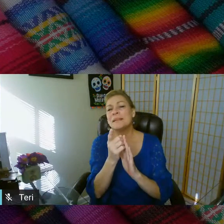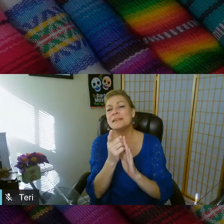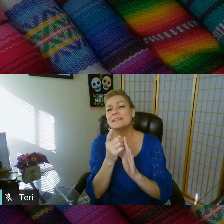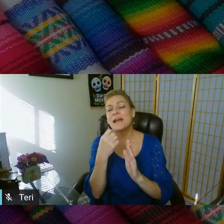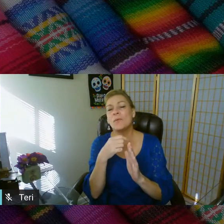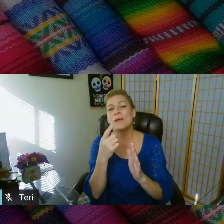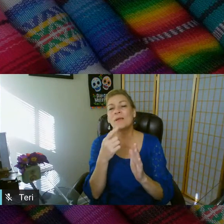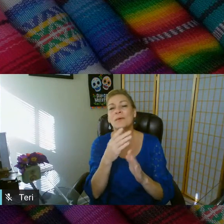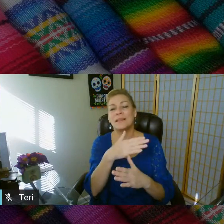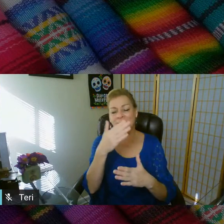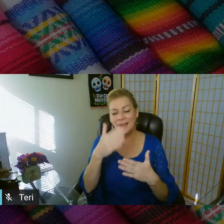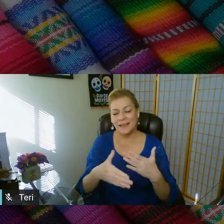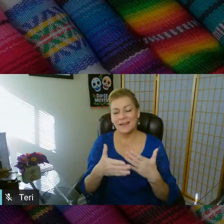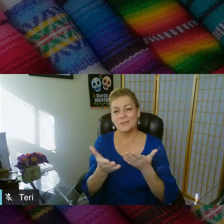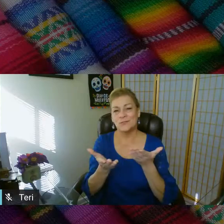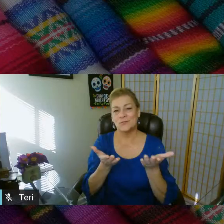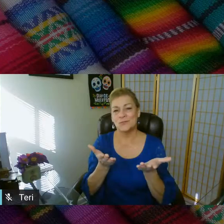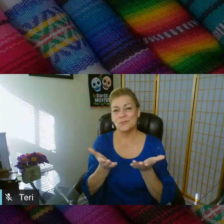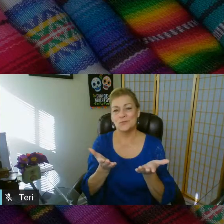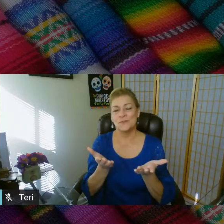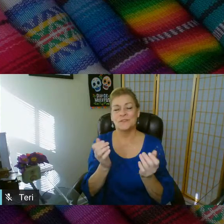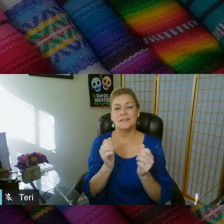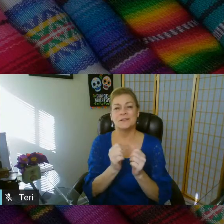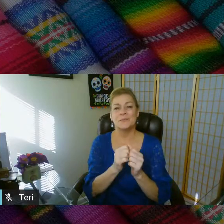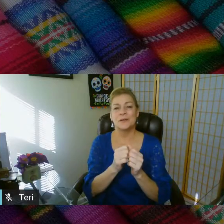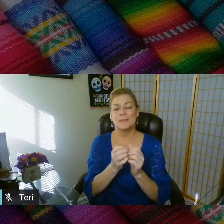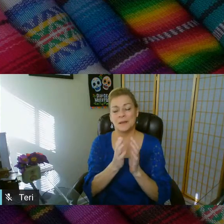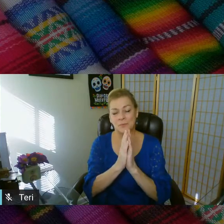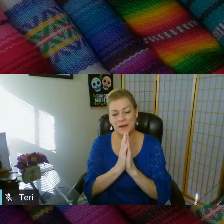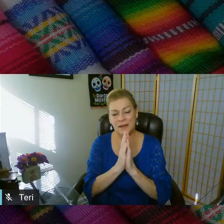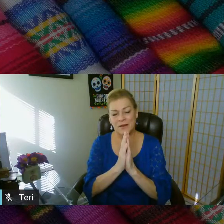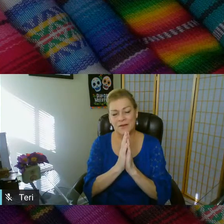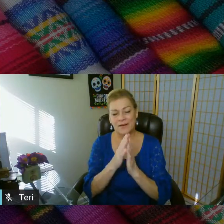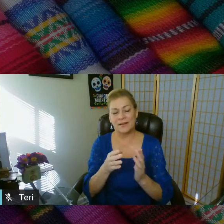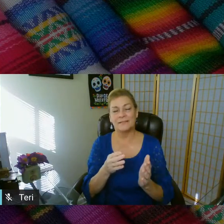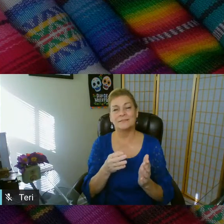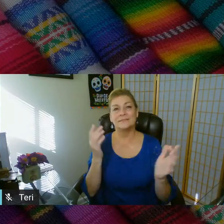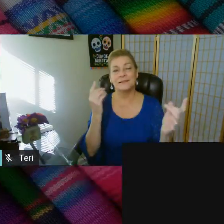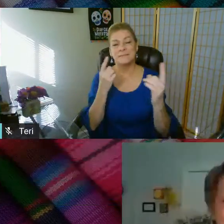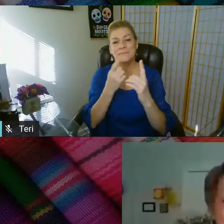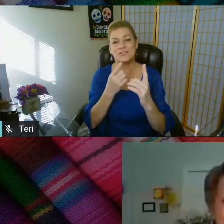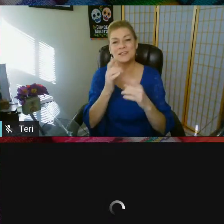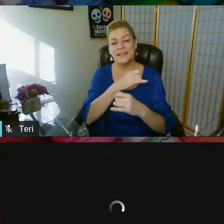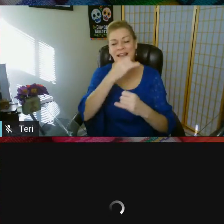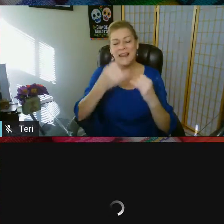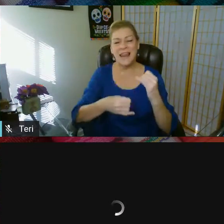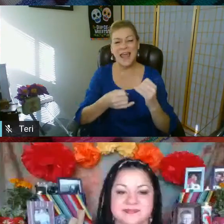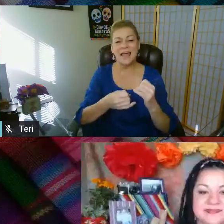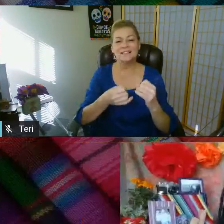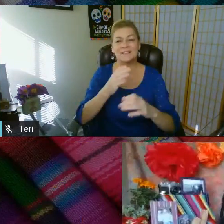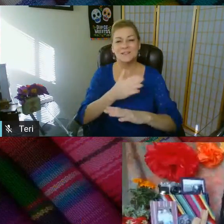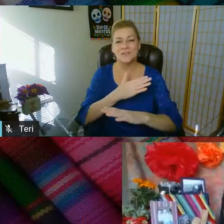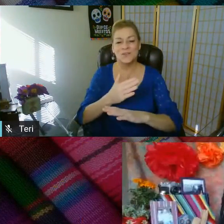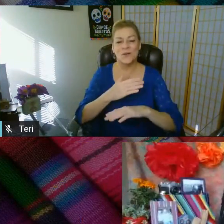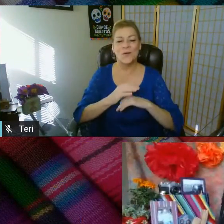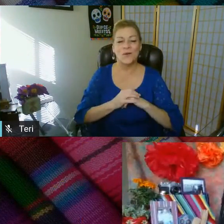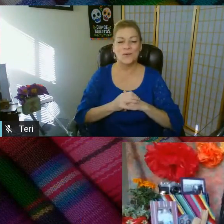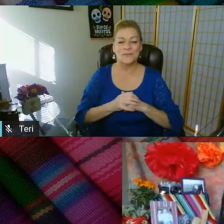our service with prayer, our mission statement, and a final song by Pancho.